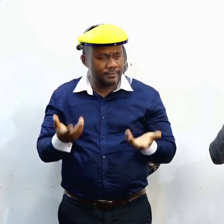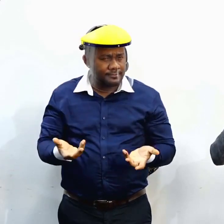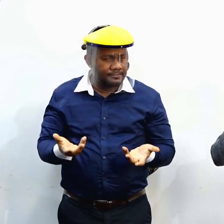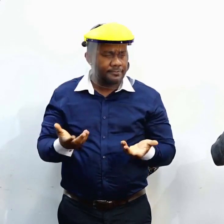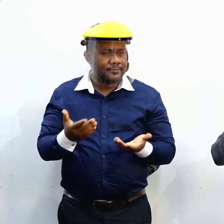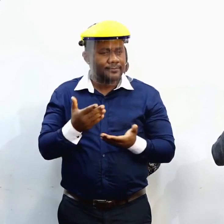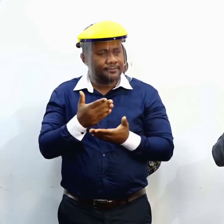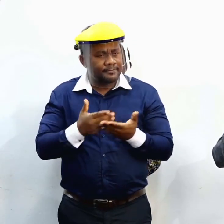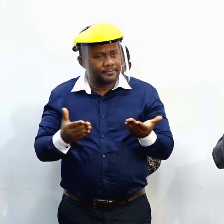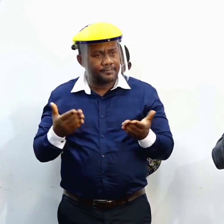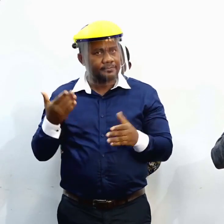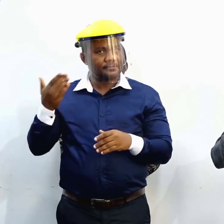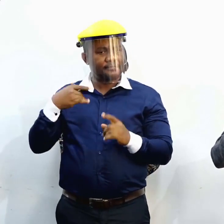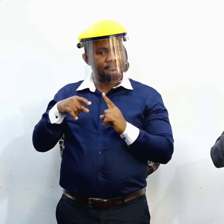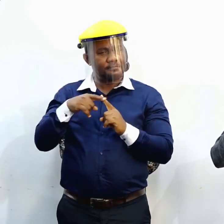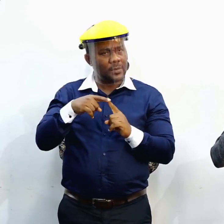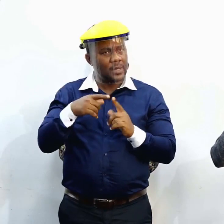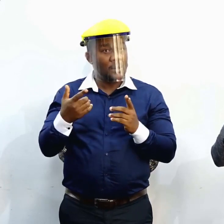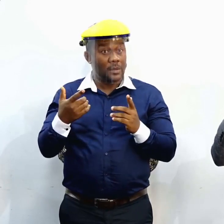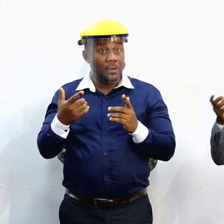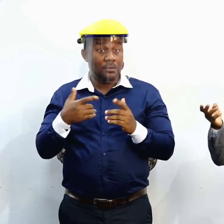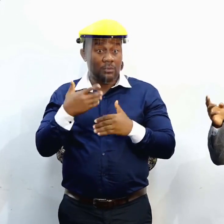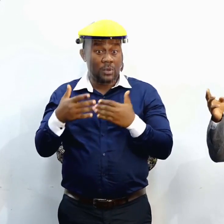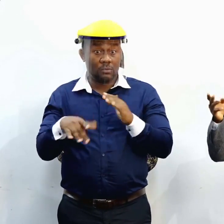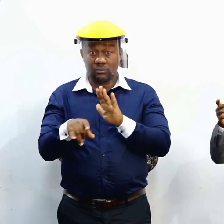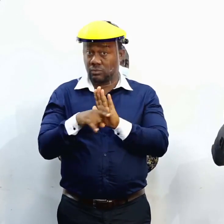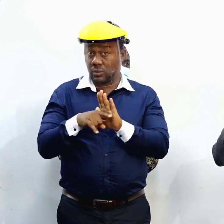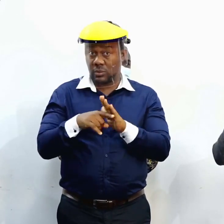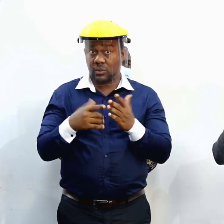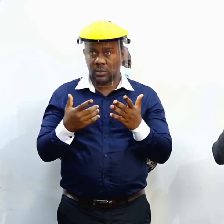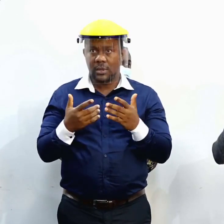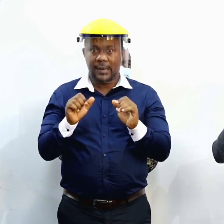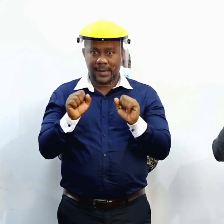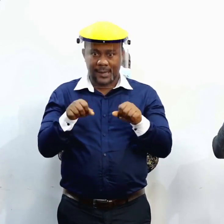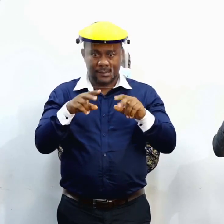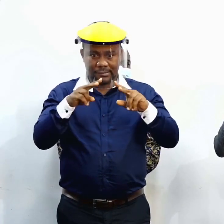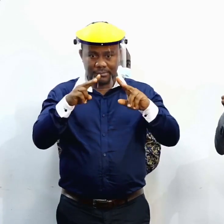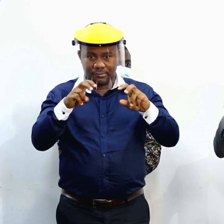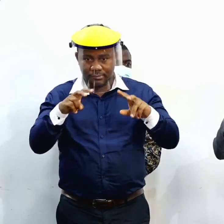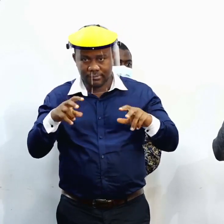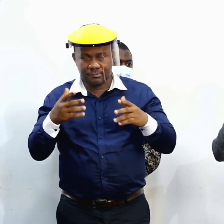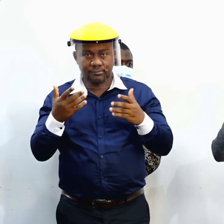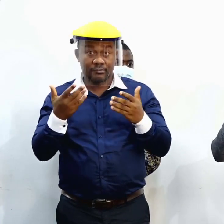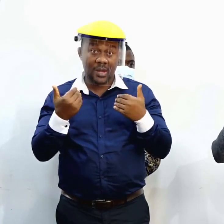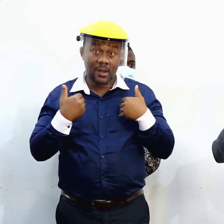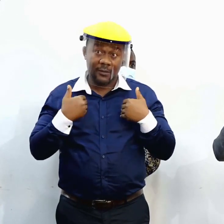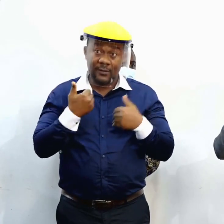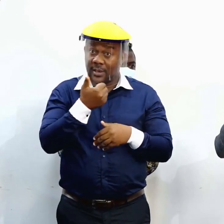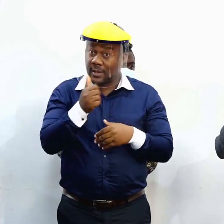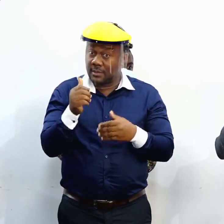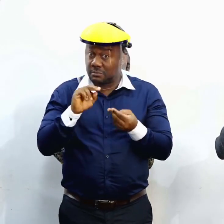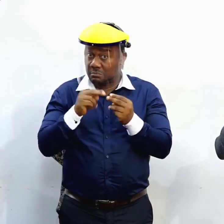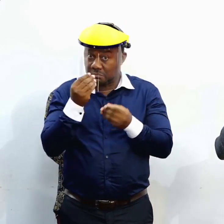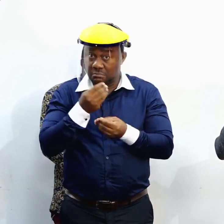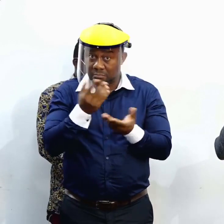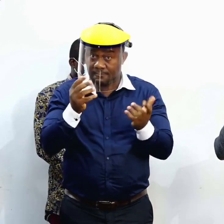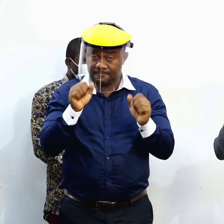from memory losses, yeah. Yeah, and this is somebody my research view on it. Okay, and I say, oh, figure we have to back it. And then, okay,